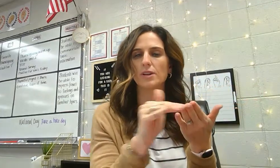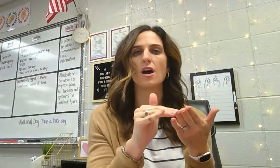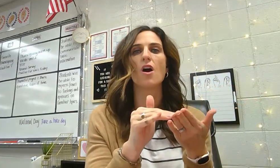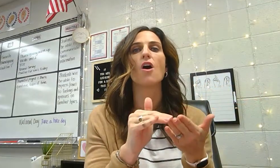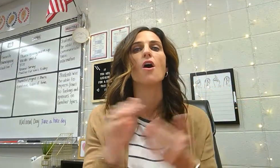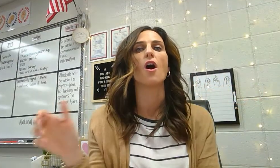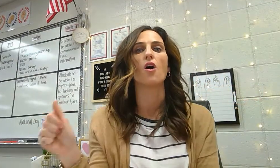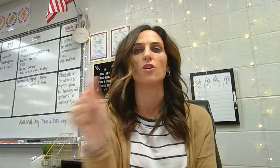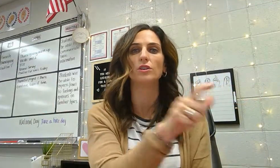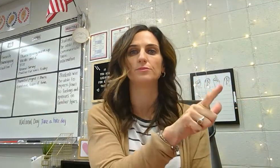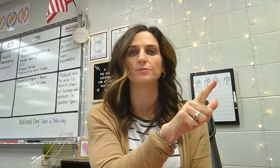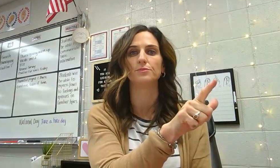one, all,